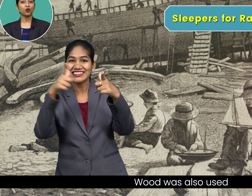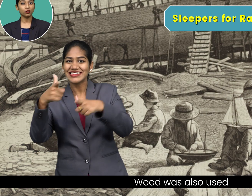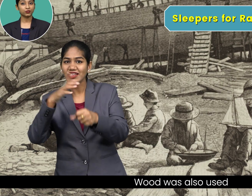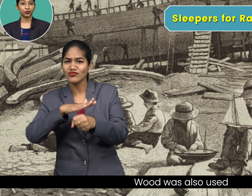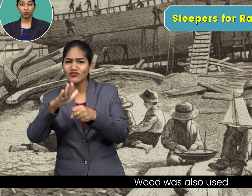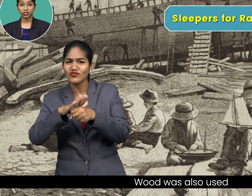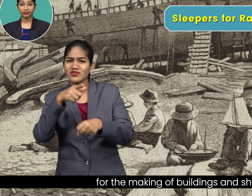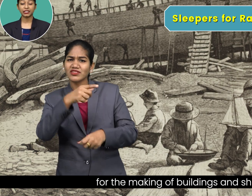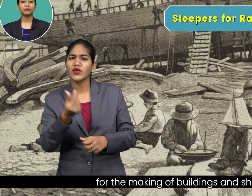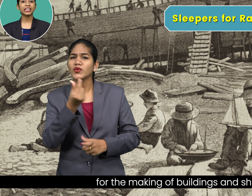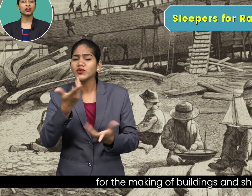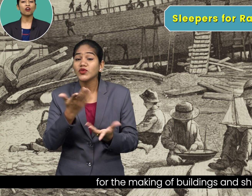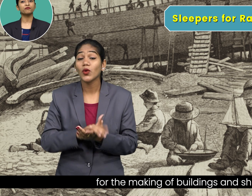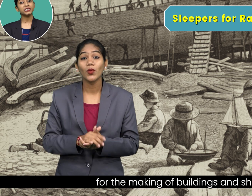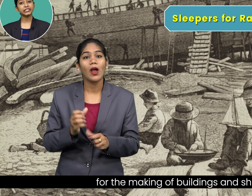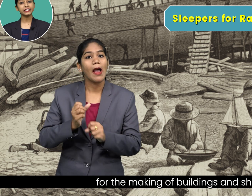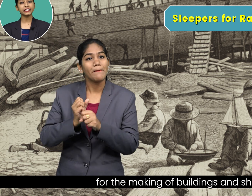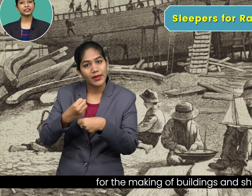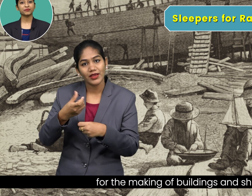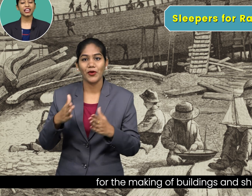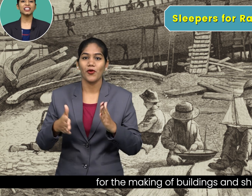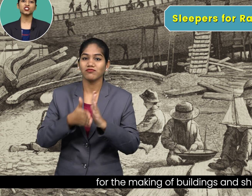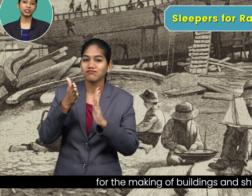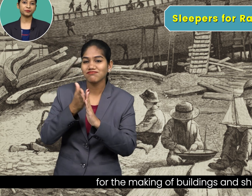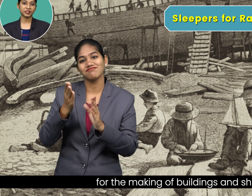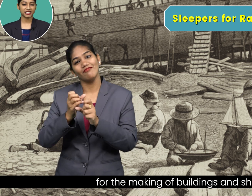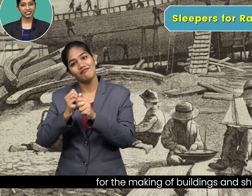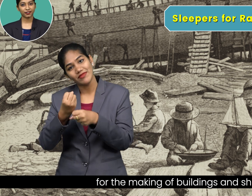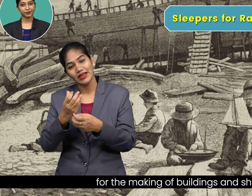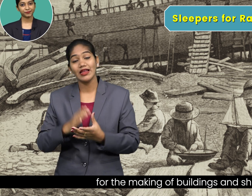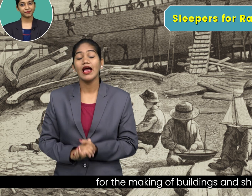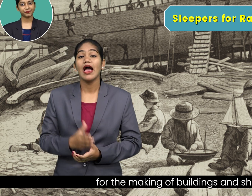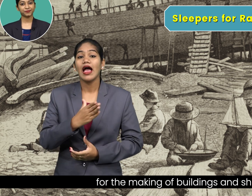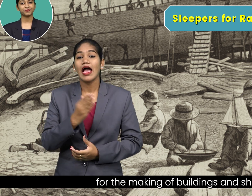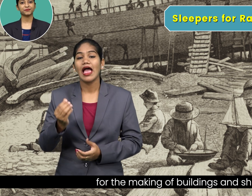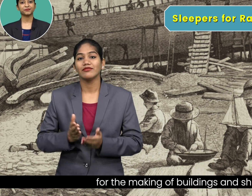Wood was also used for the making of buildings and ships.